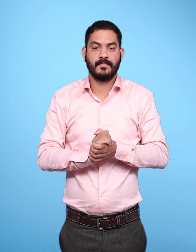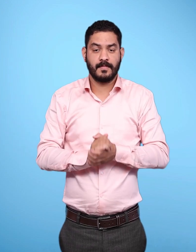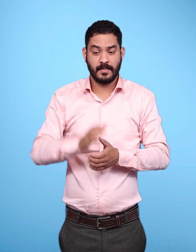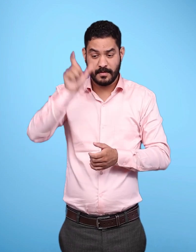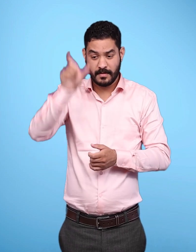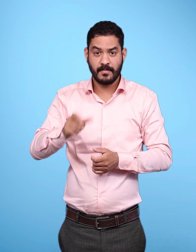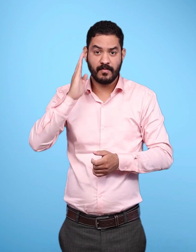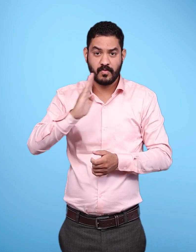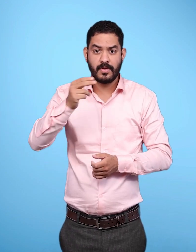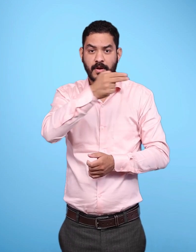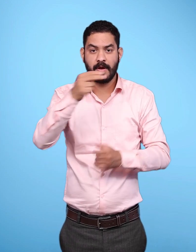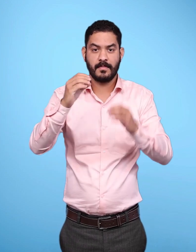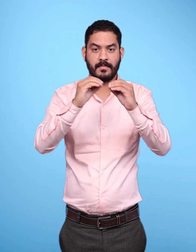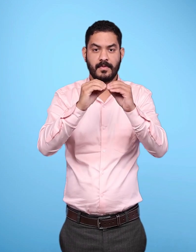As Barn Bhatt says,